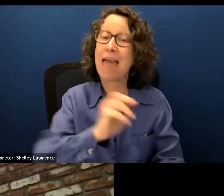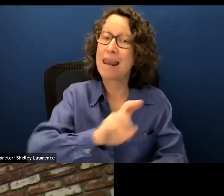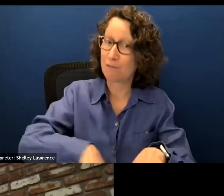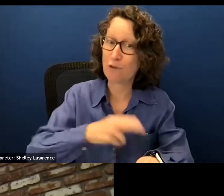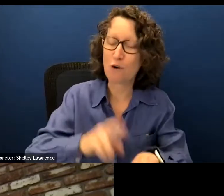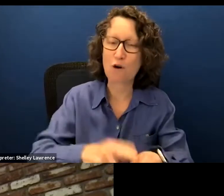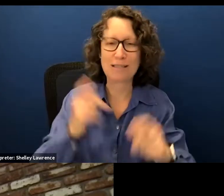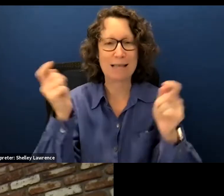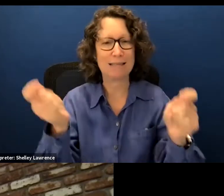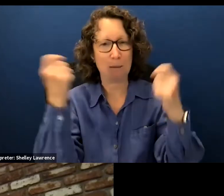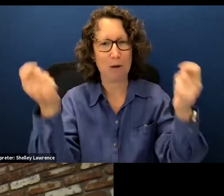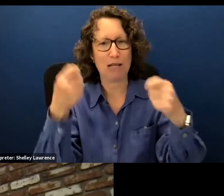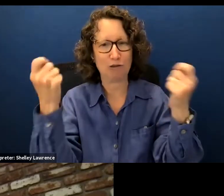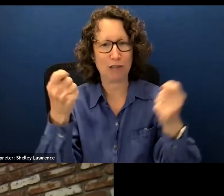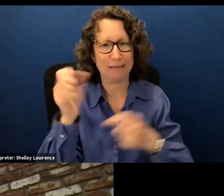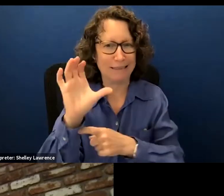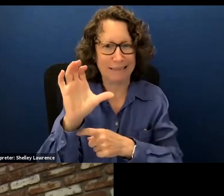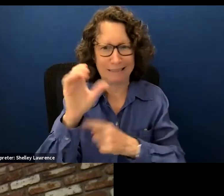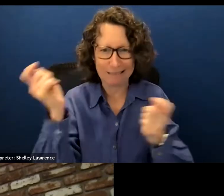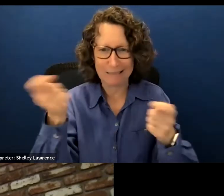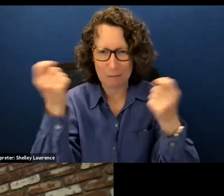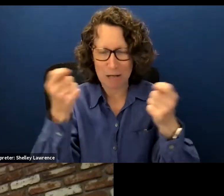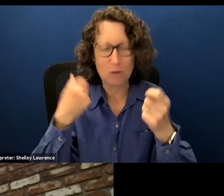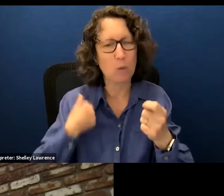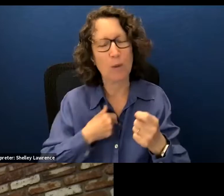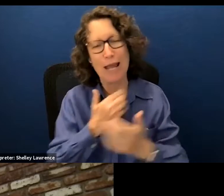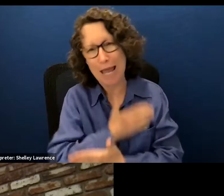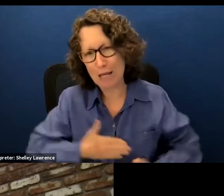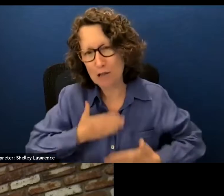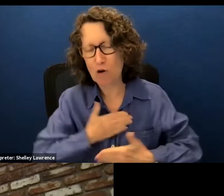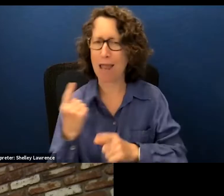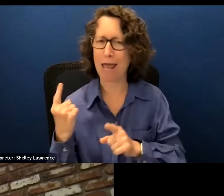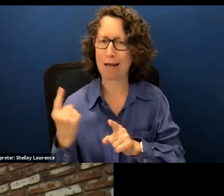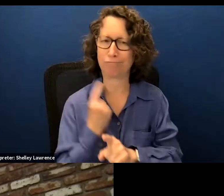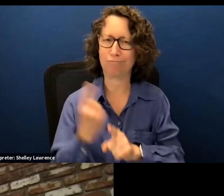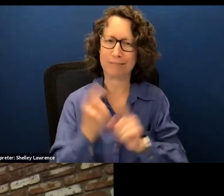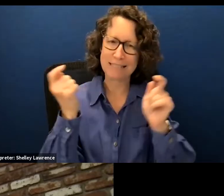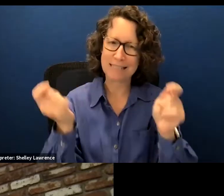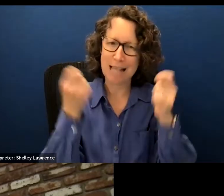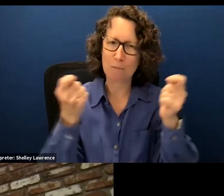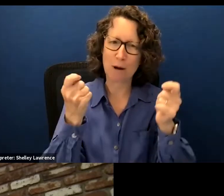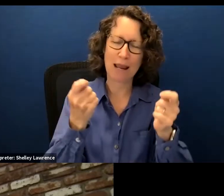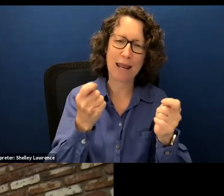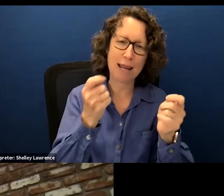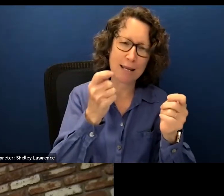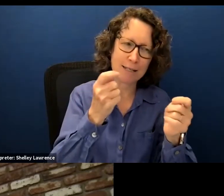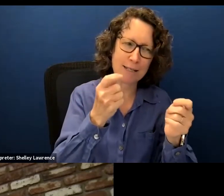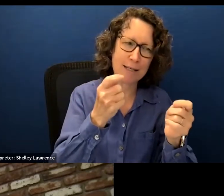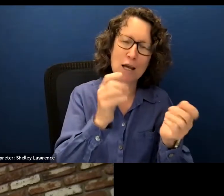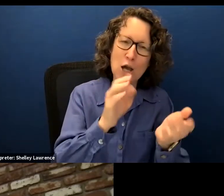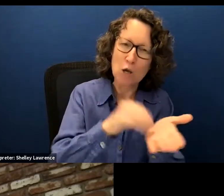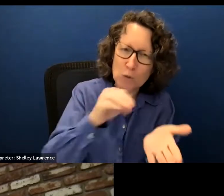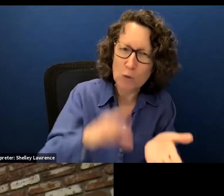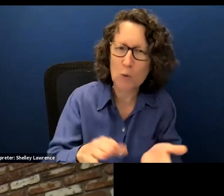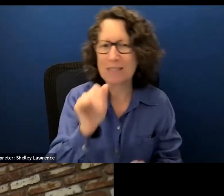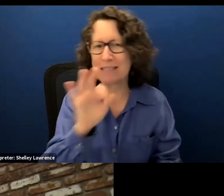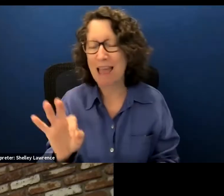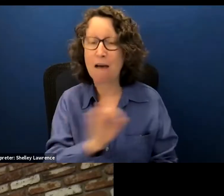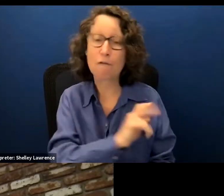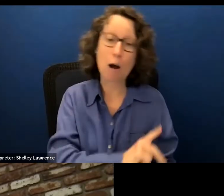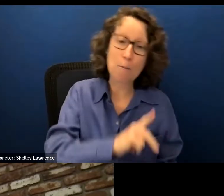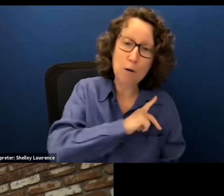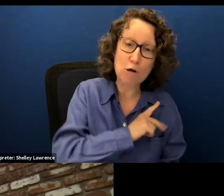course, celebration. We enjoy and regularly celebrate students and staff for both personal